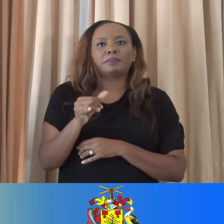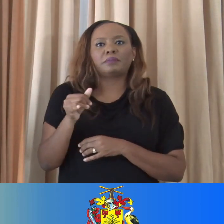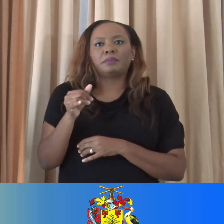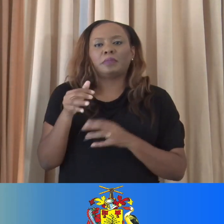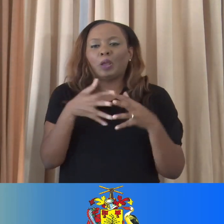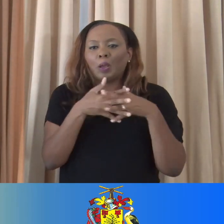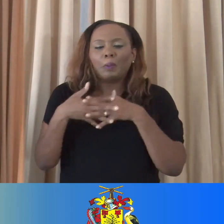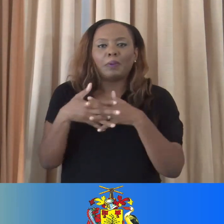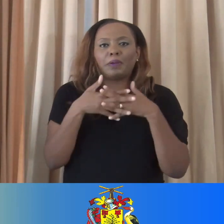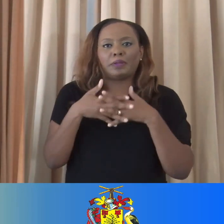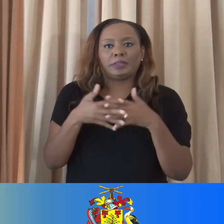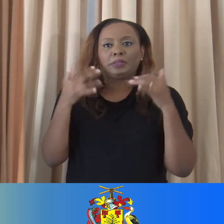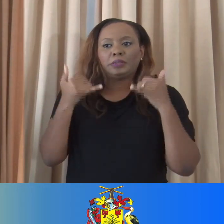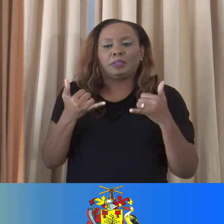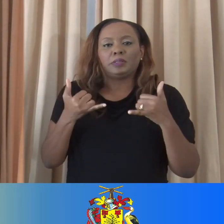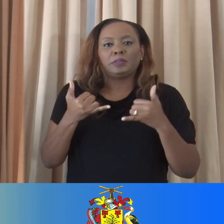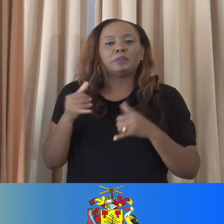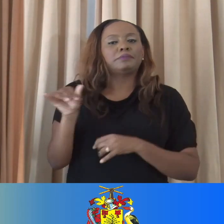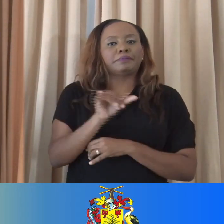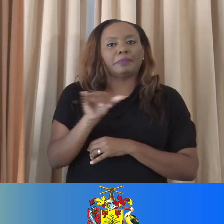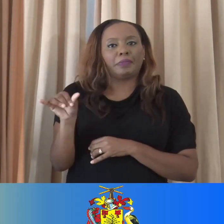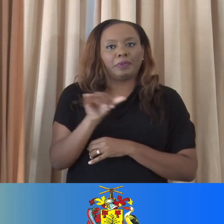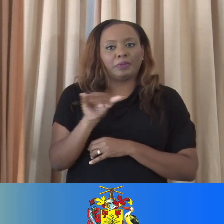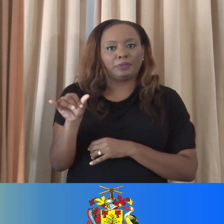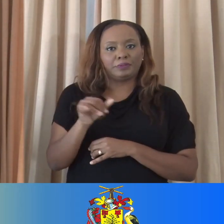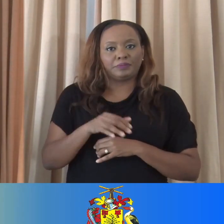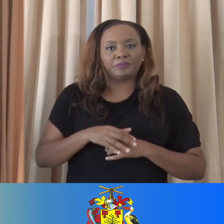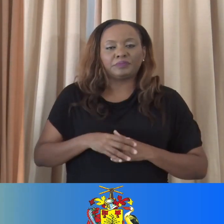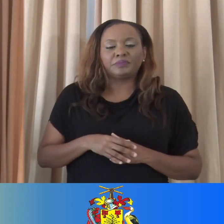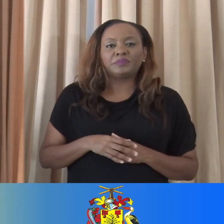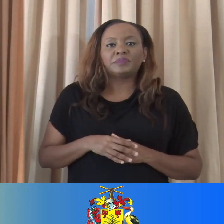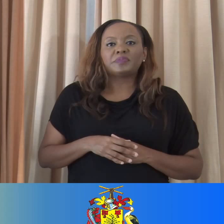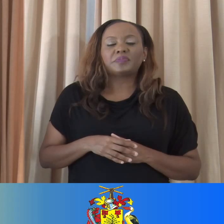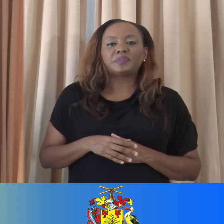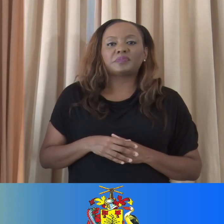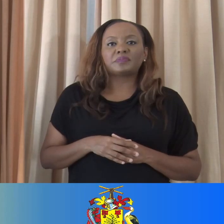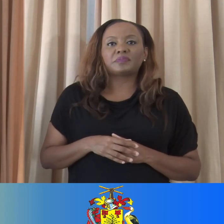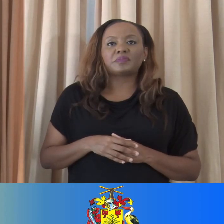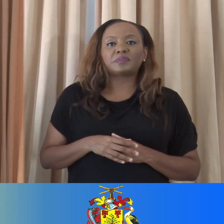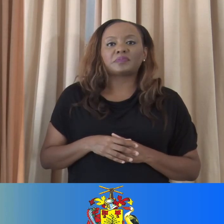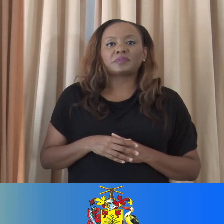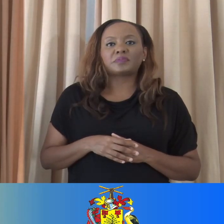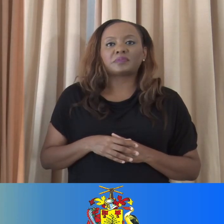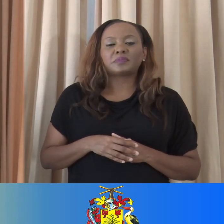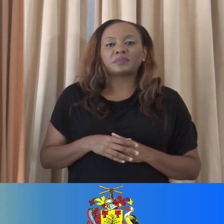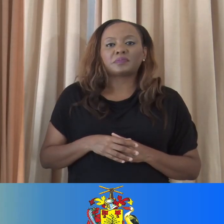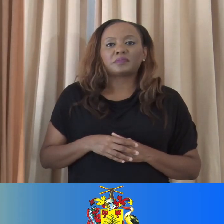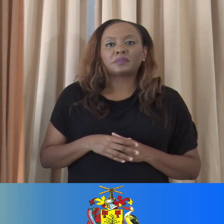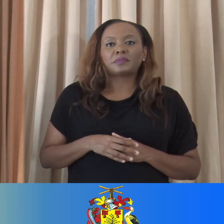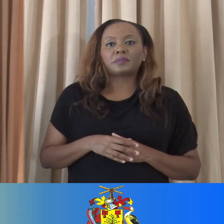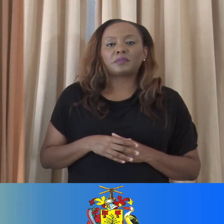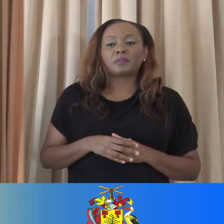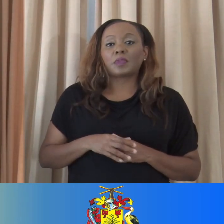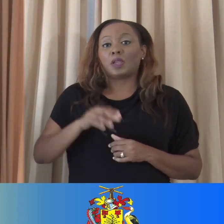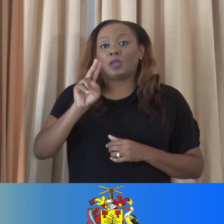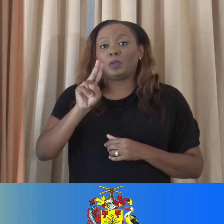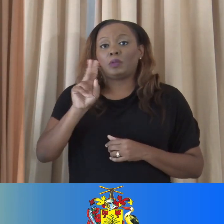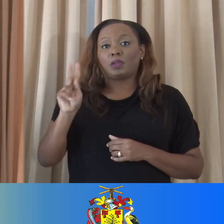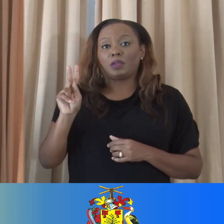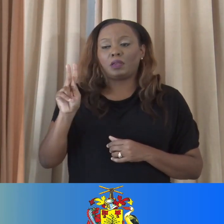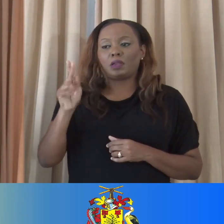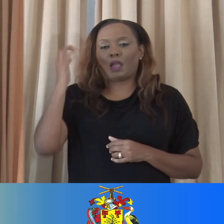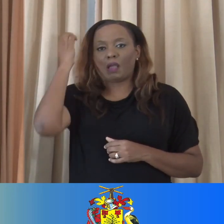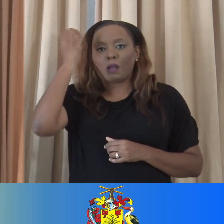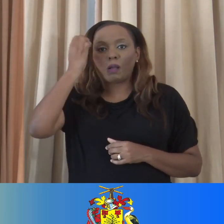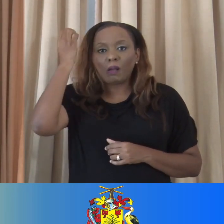States of America has done the same thing. In the cases of the United Kingdom and Europe, it has